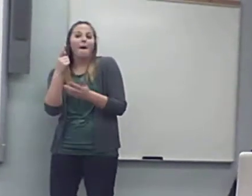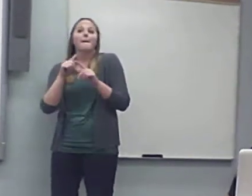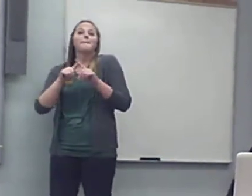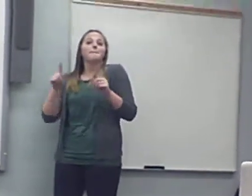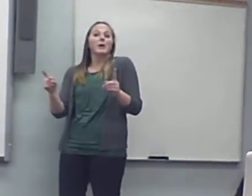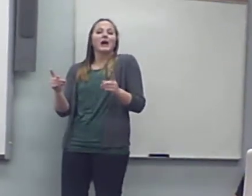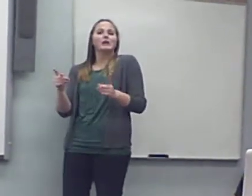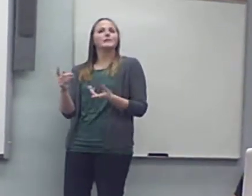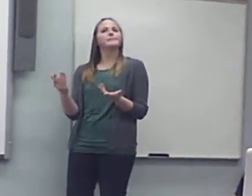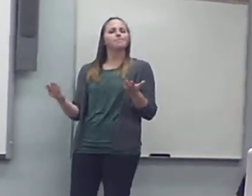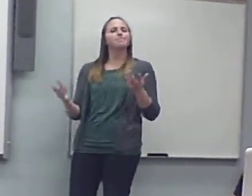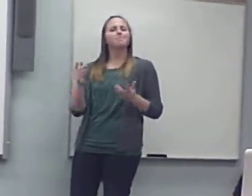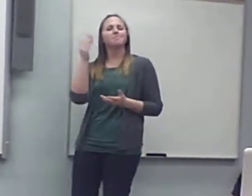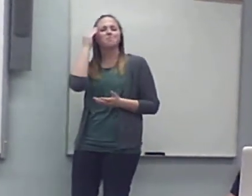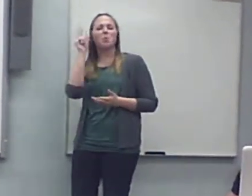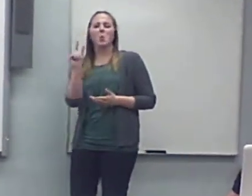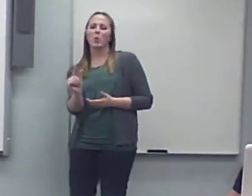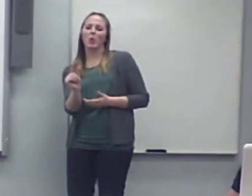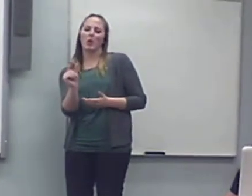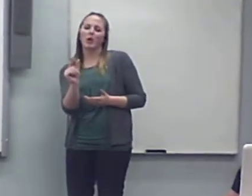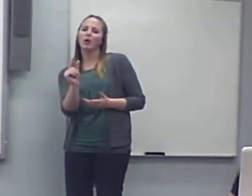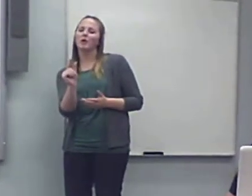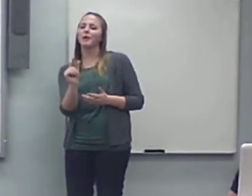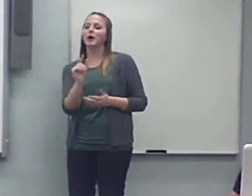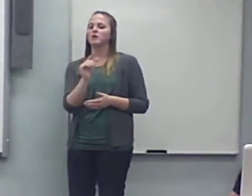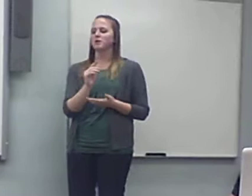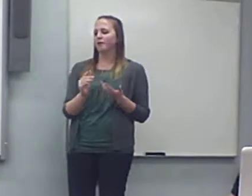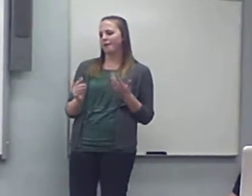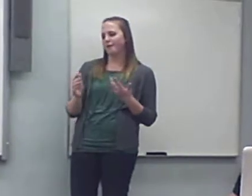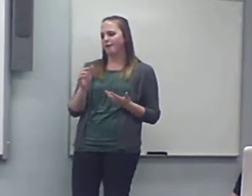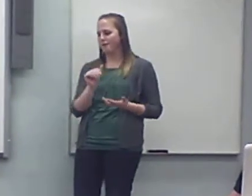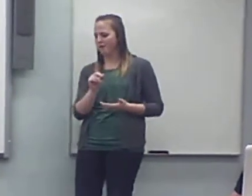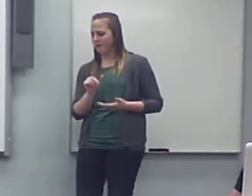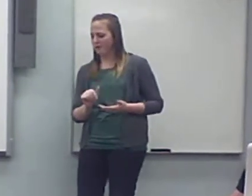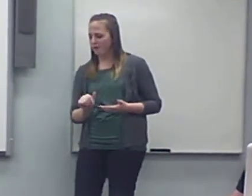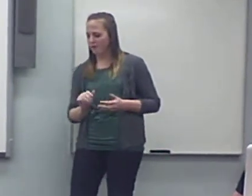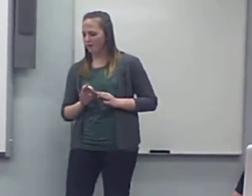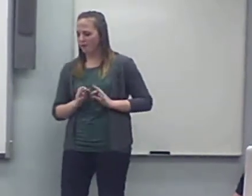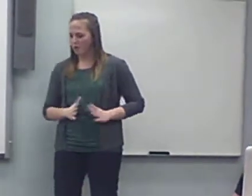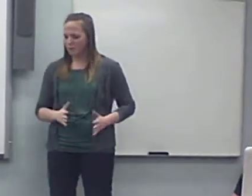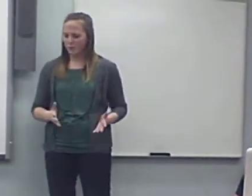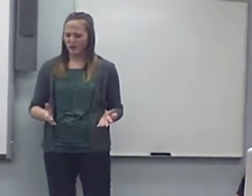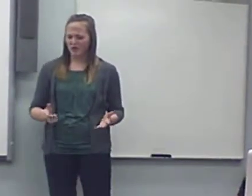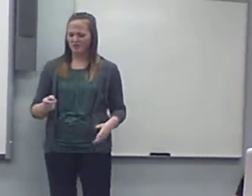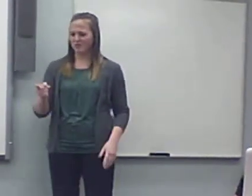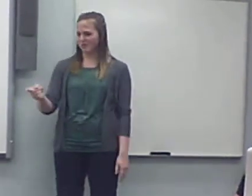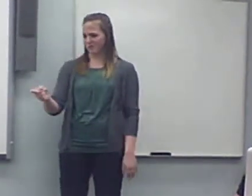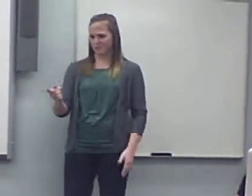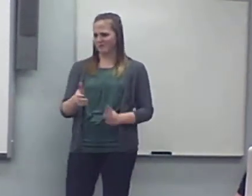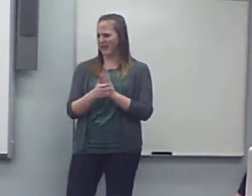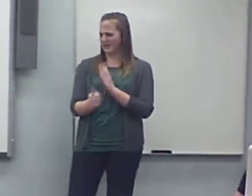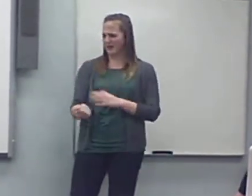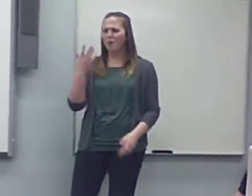this ADA and interpreters, and how come Susie isn't good enough? And they start really contemplating this, but still no real